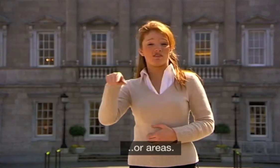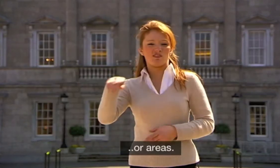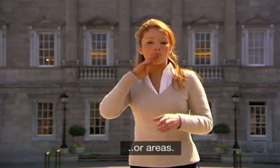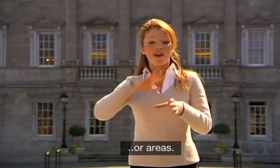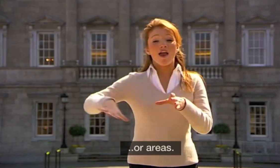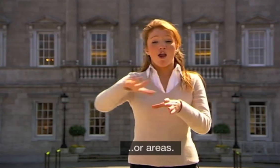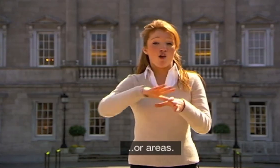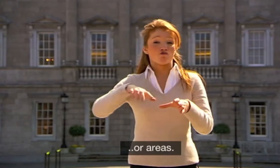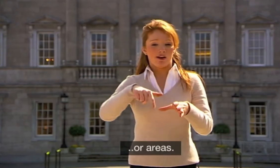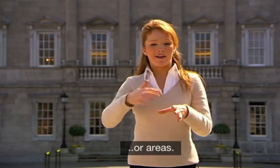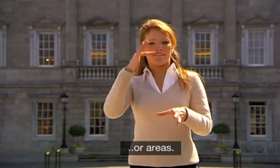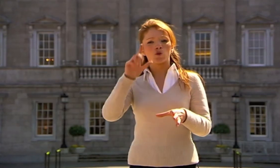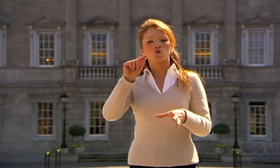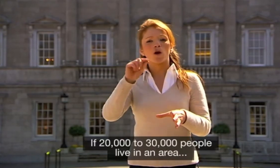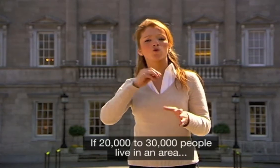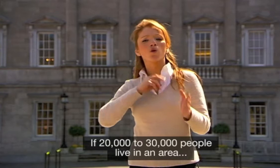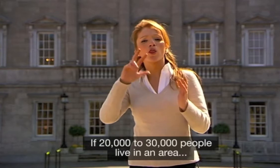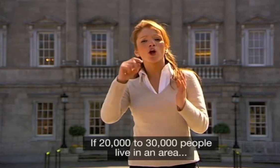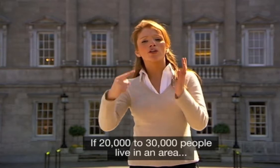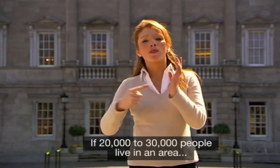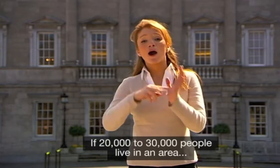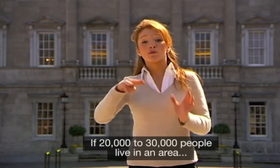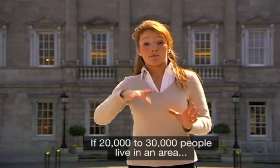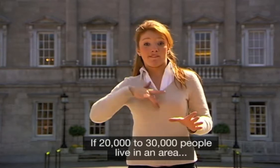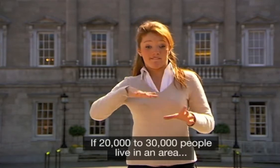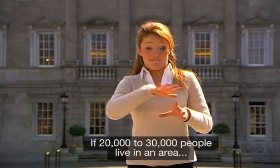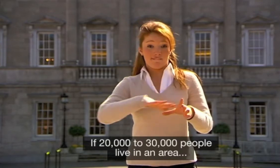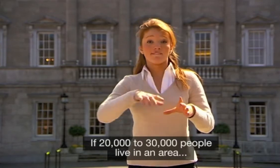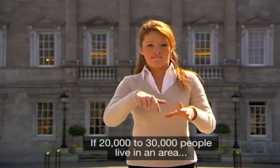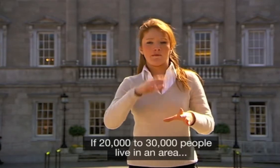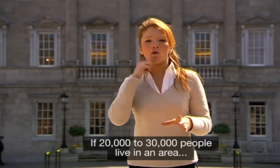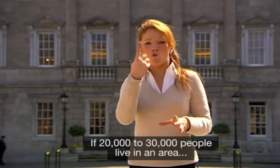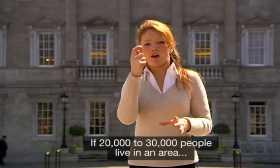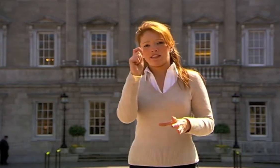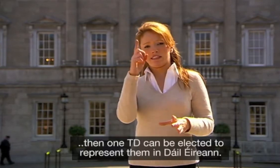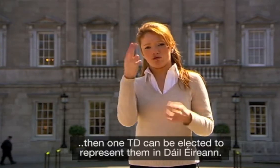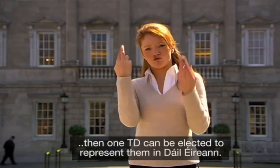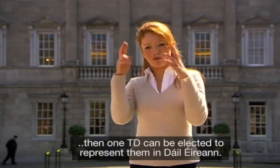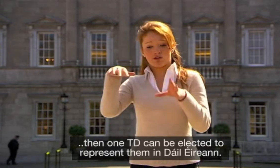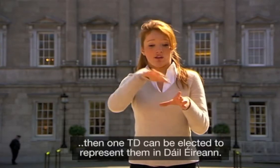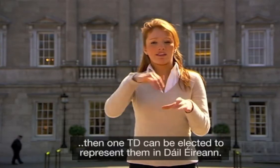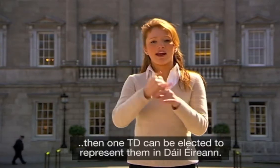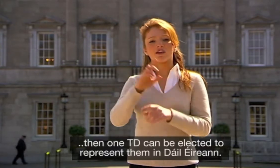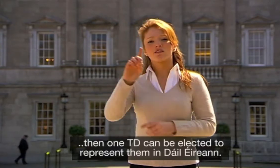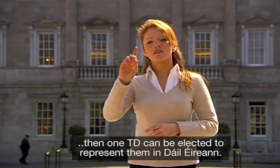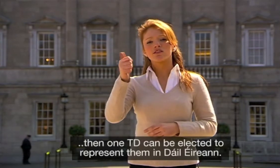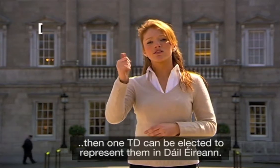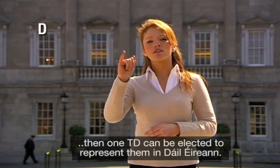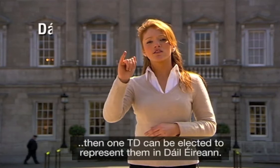or areas. If 20 to 30,000 people live in an area, then one TD can be elected to represent